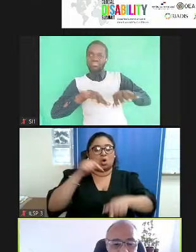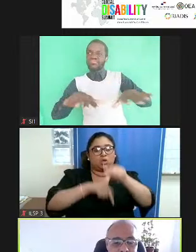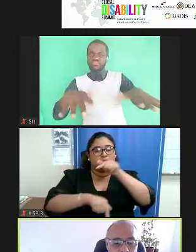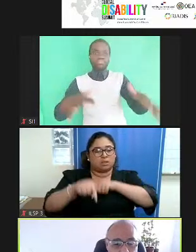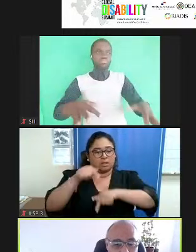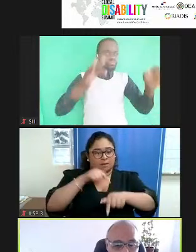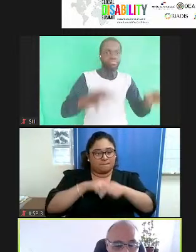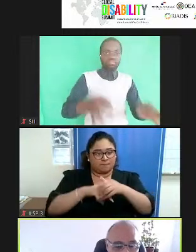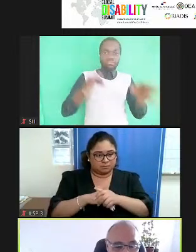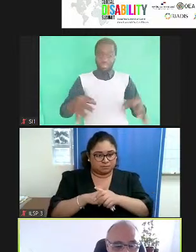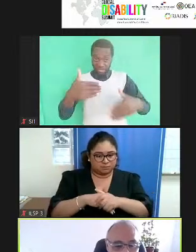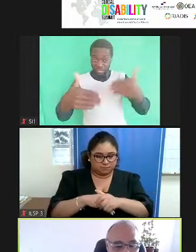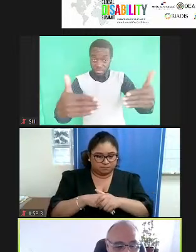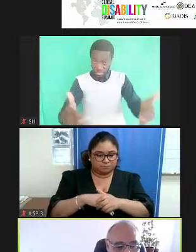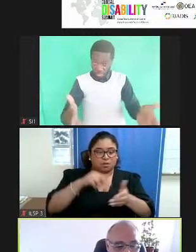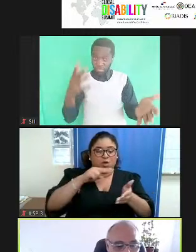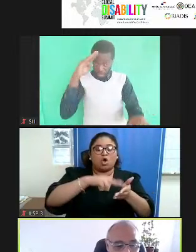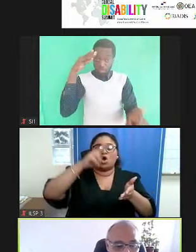disabilities